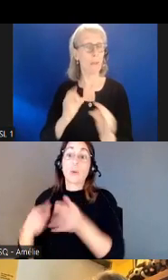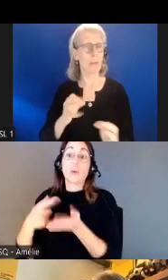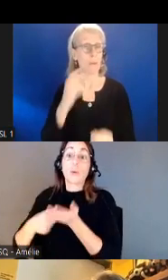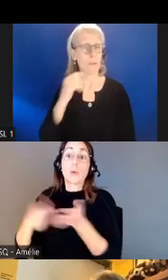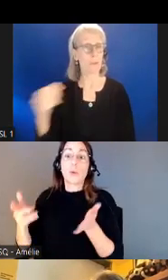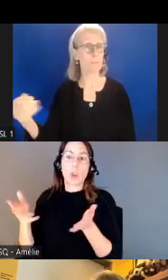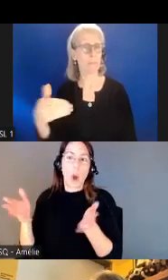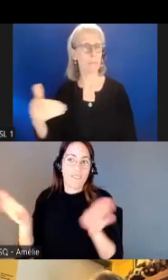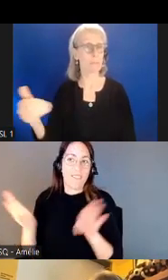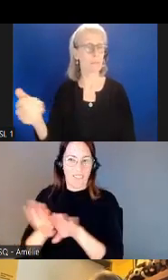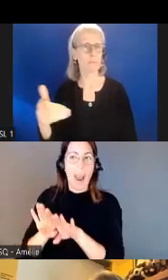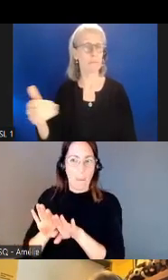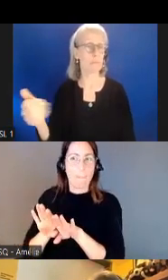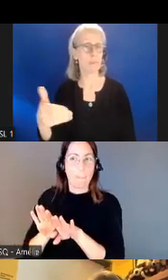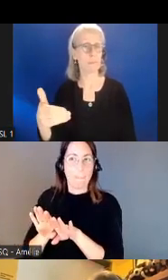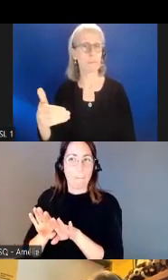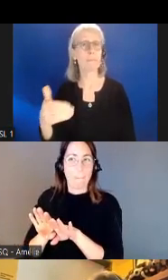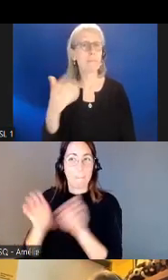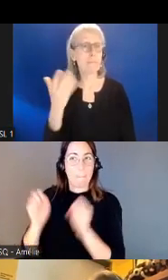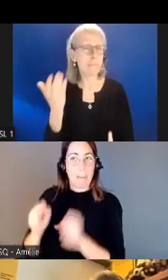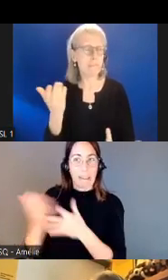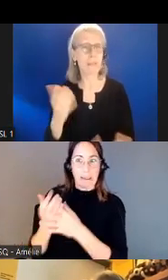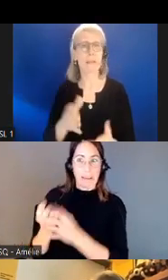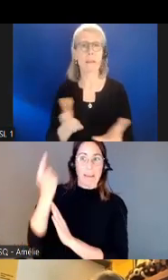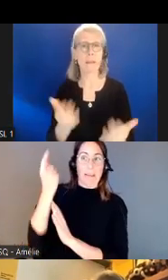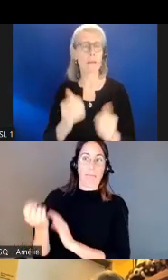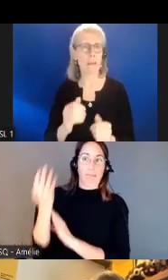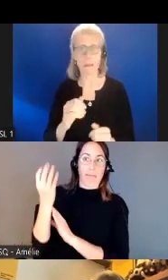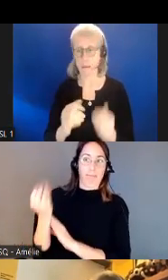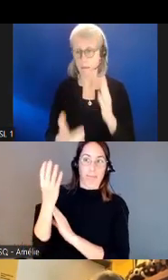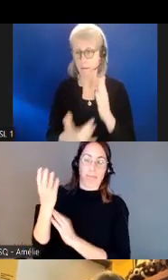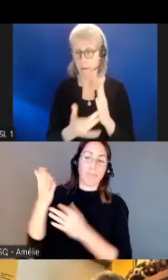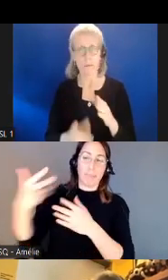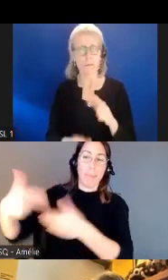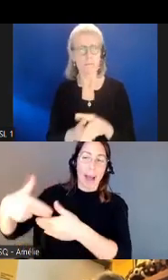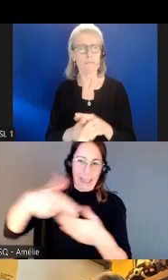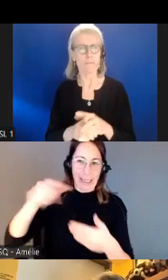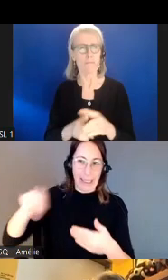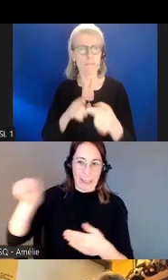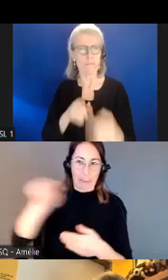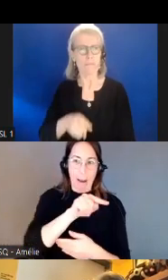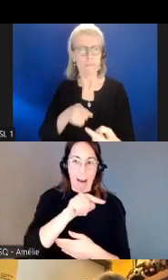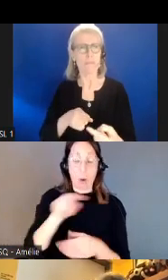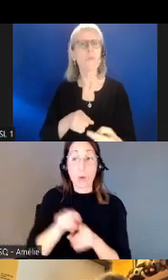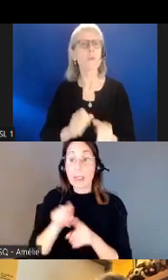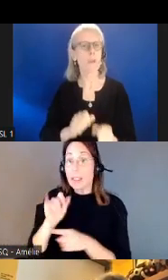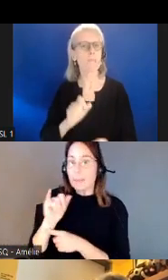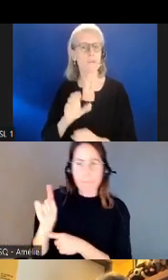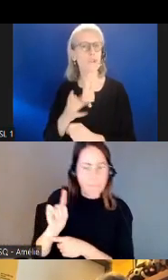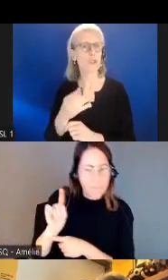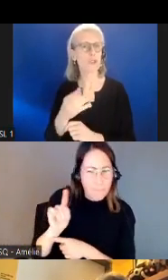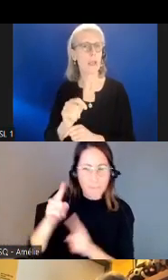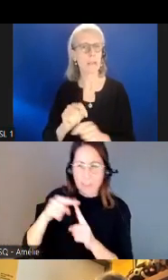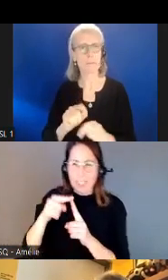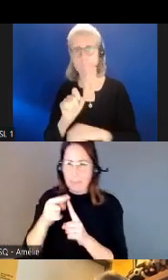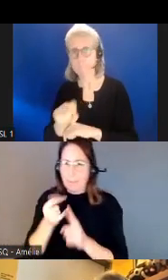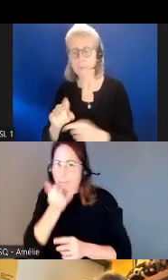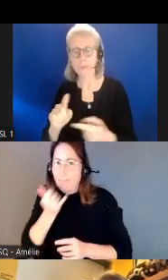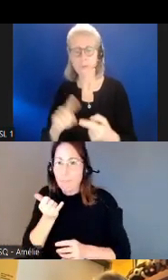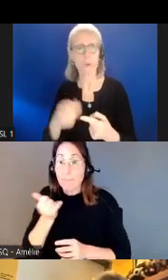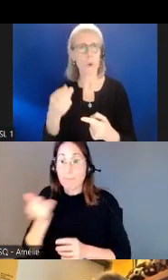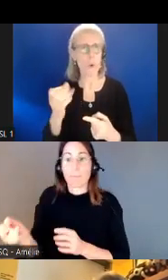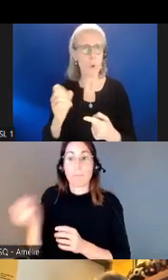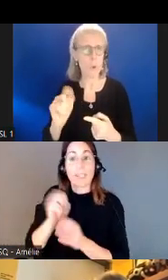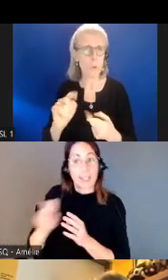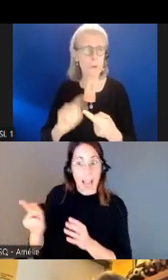you experience technical difficulties, you will be able to send a chat message to the hosts and panelists. For